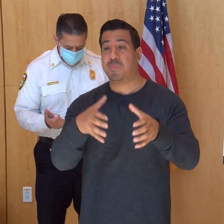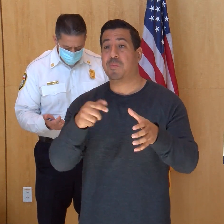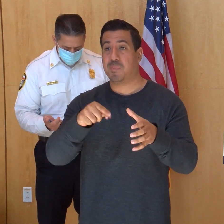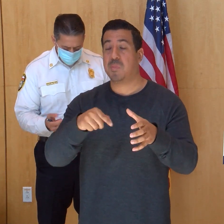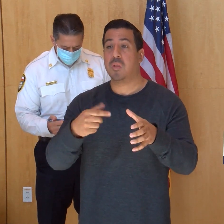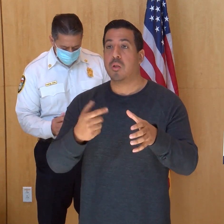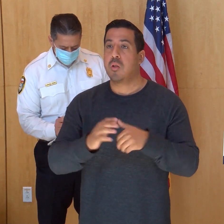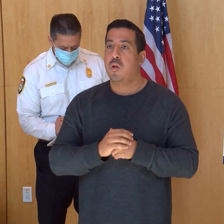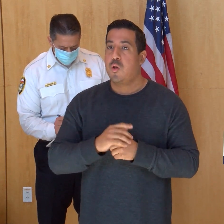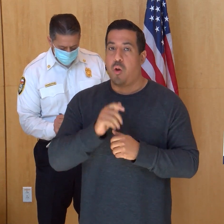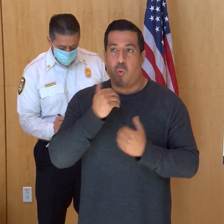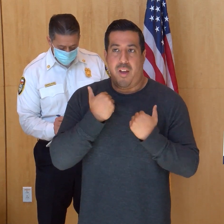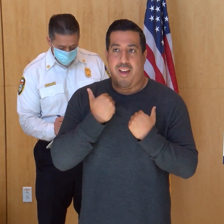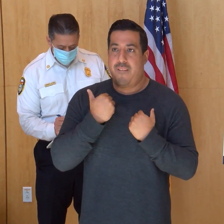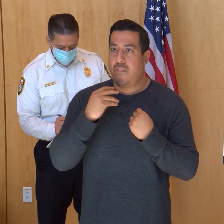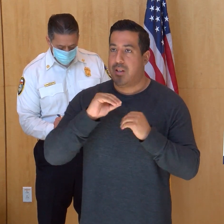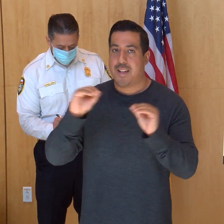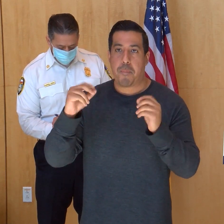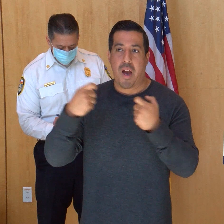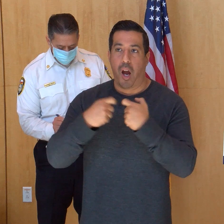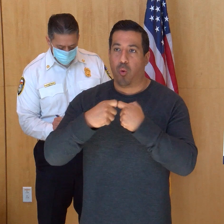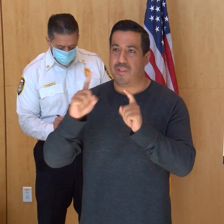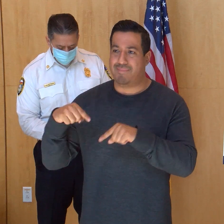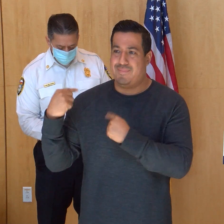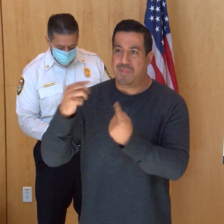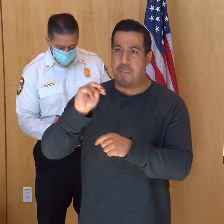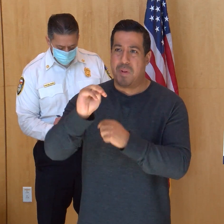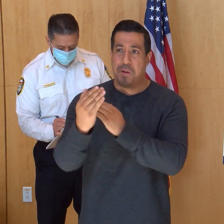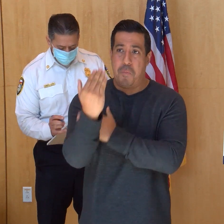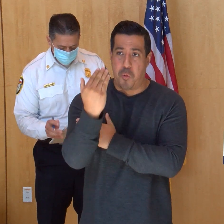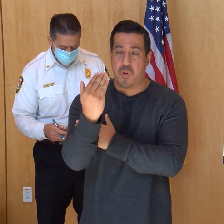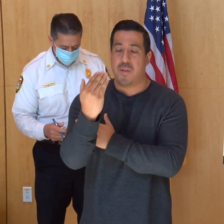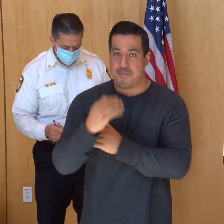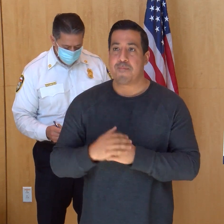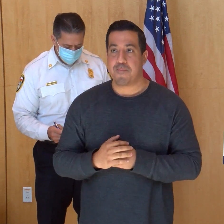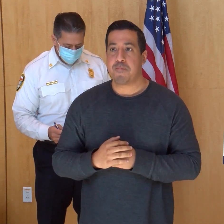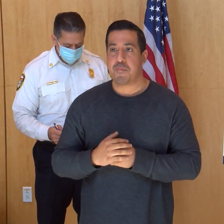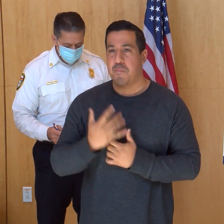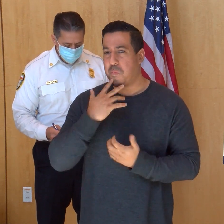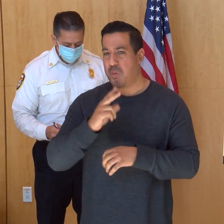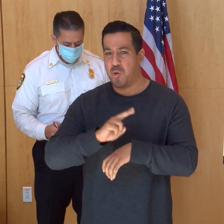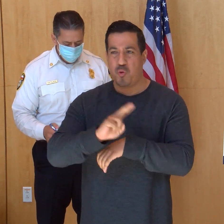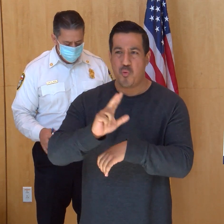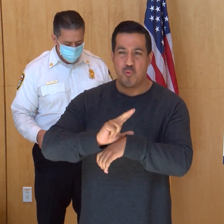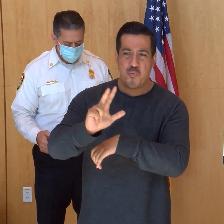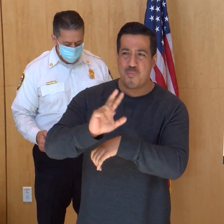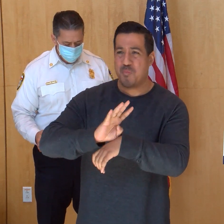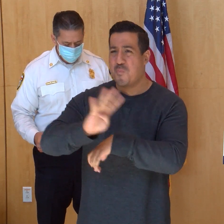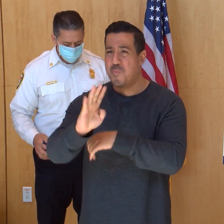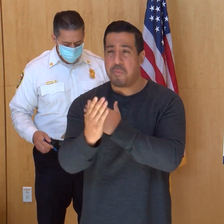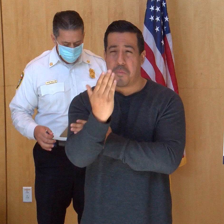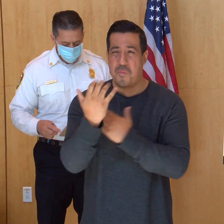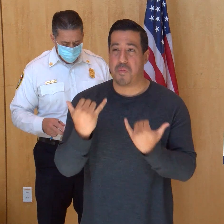group has been without power since Monday morning, 2, 3, 4 o'clock. So it's been